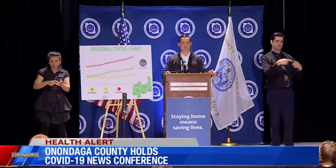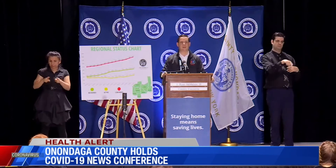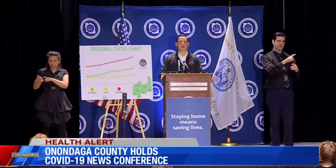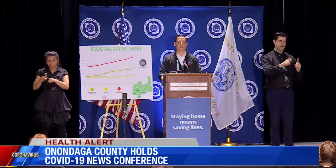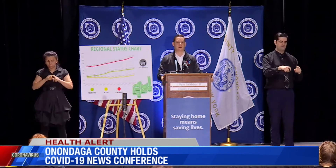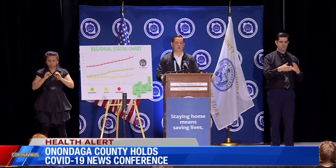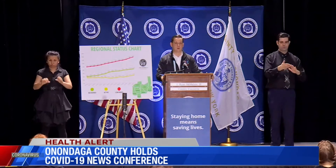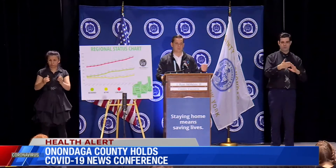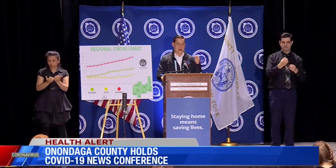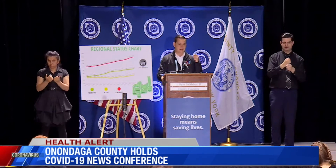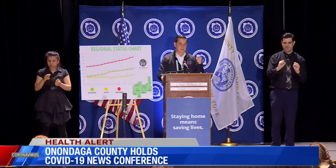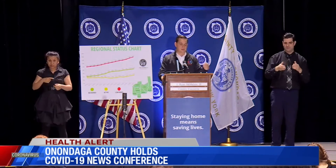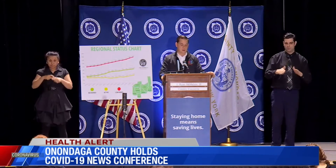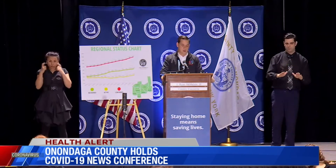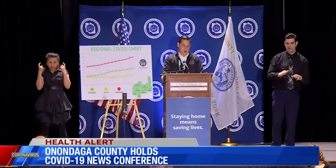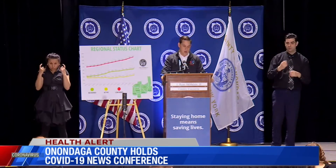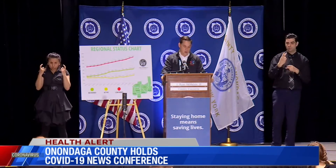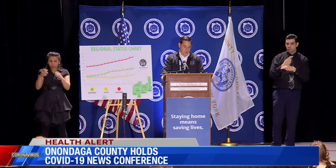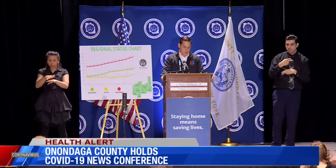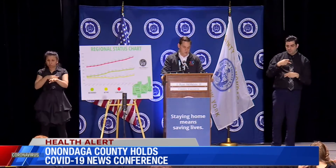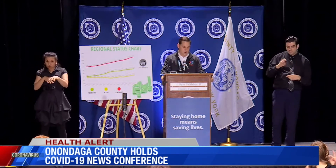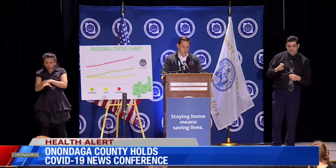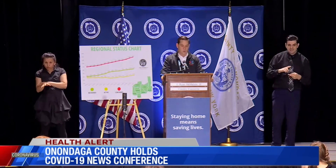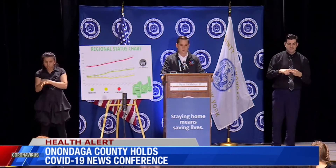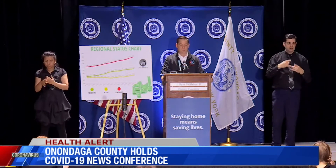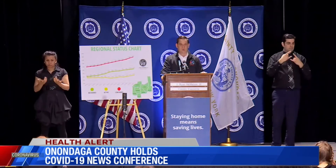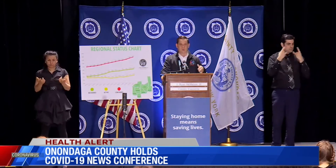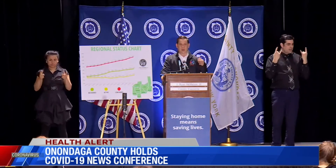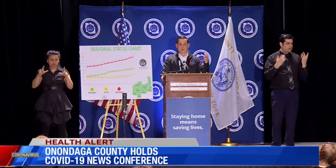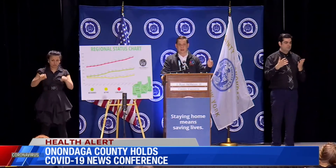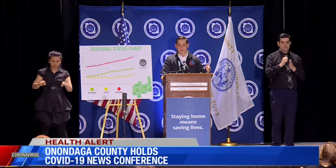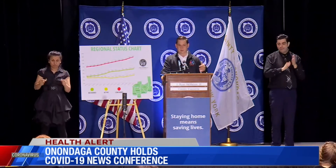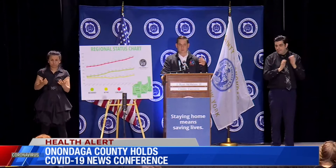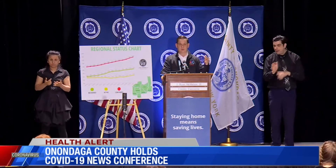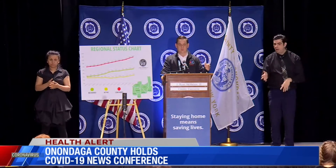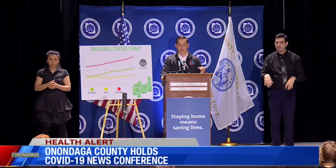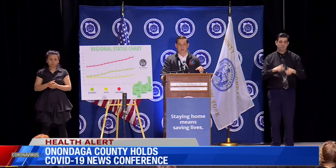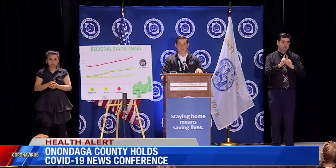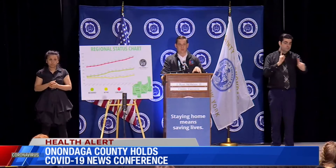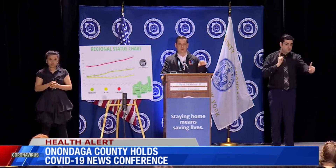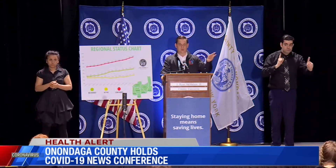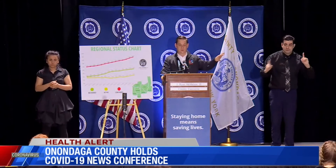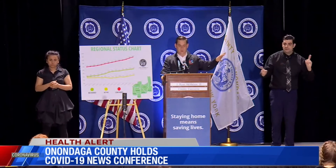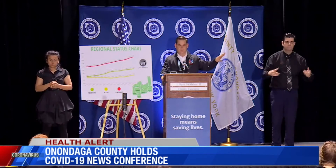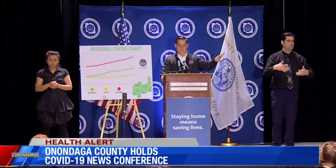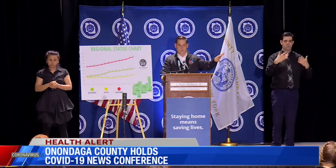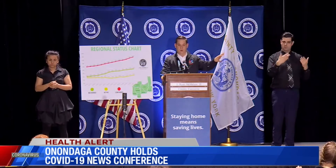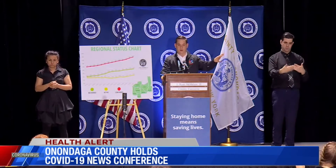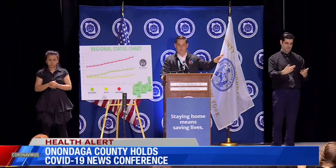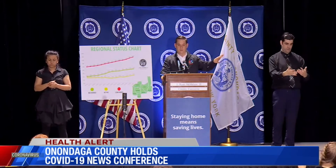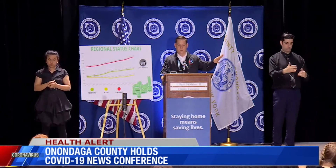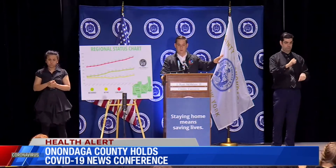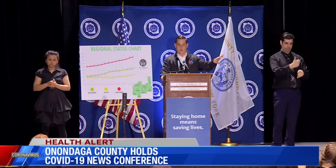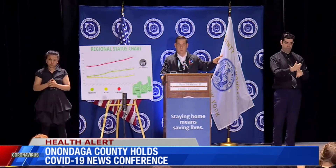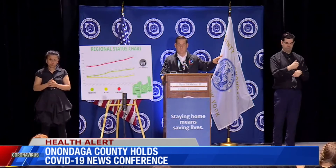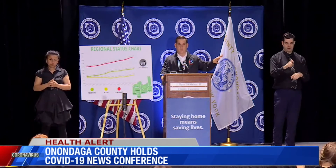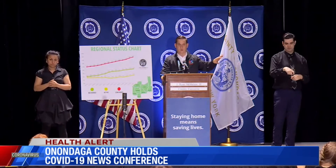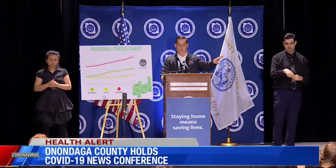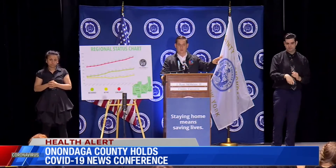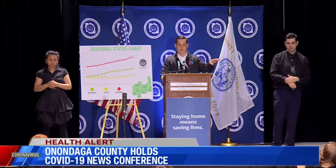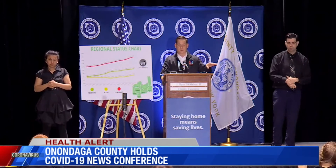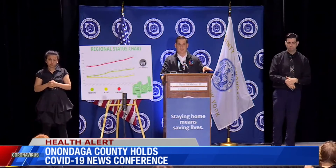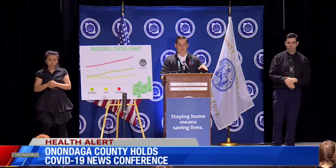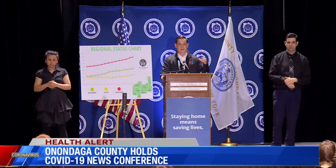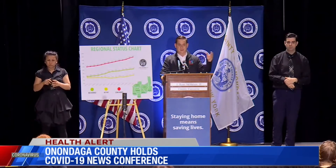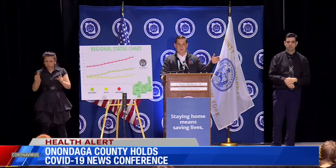when necessary, with masks. So that's the point. And to the point of some of our folks